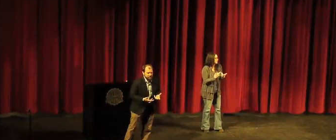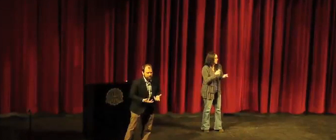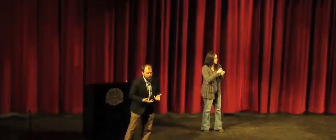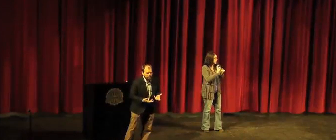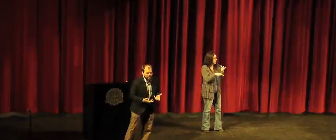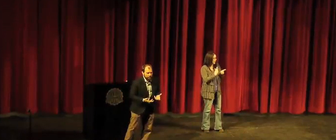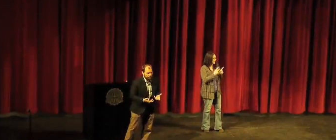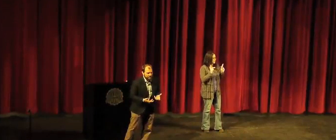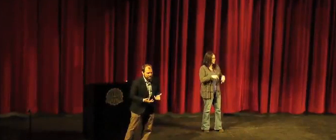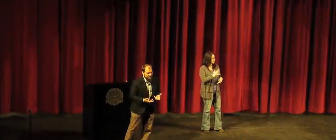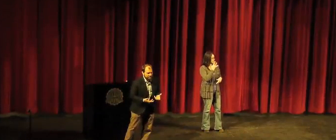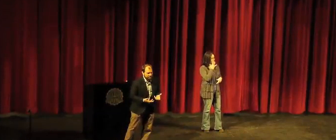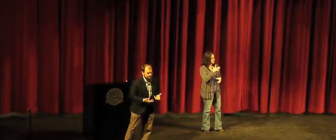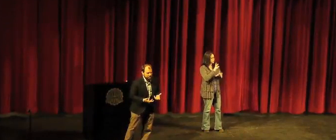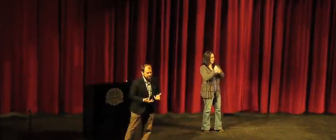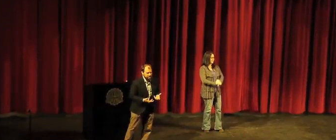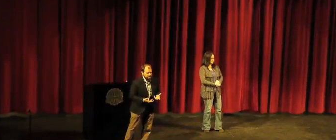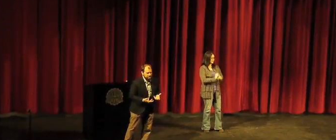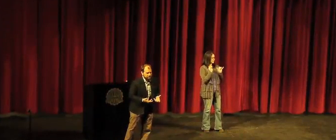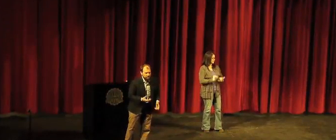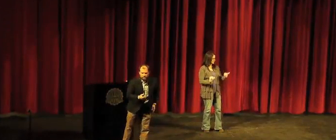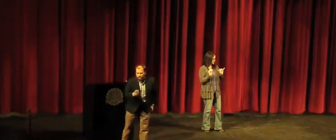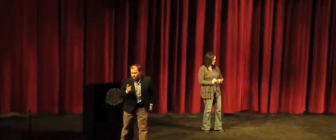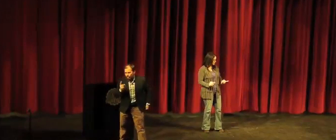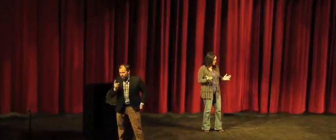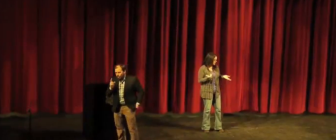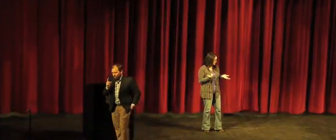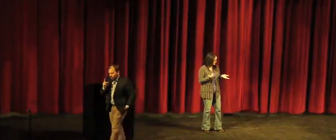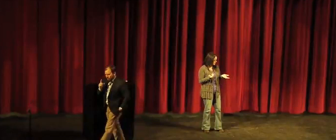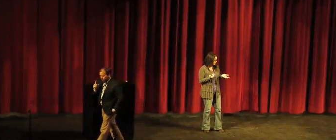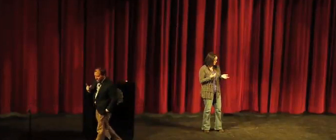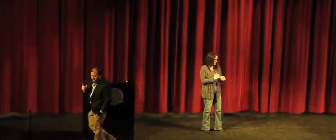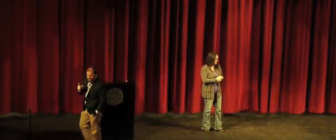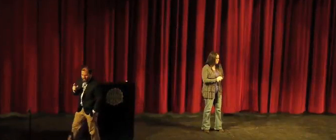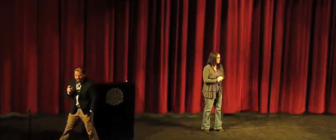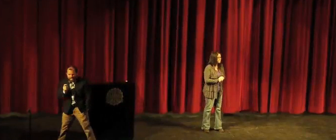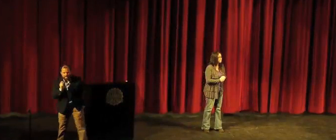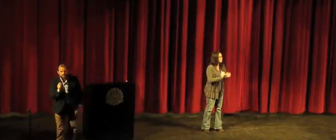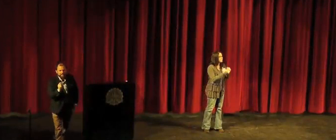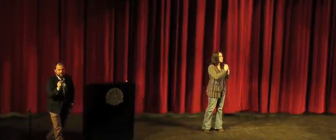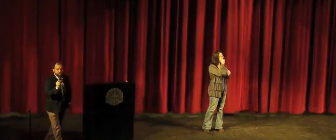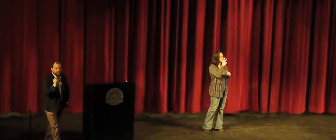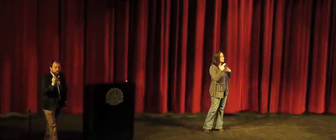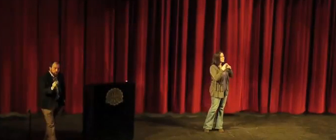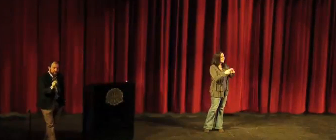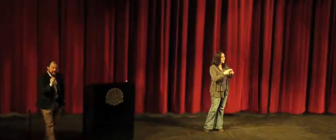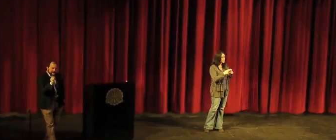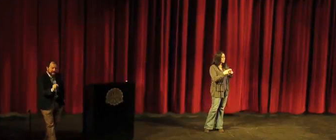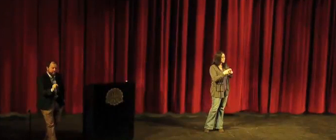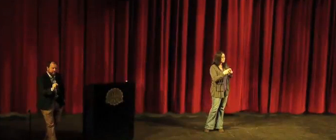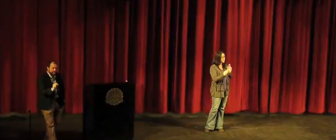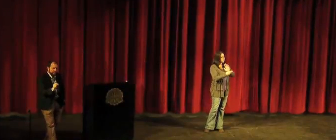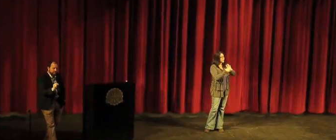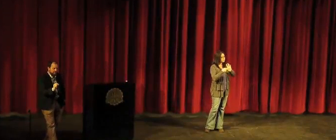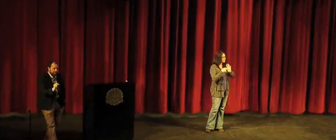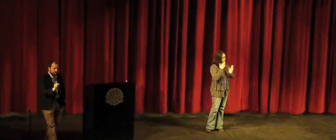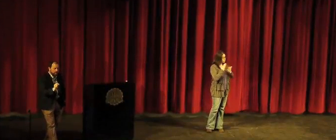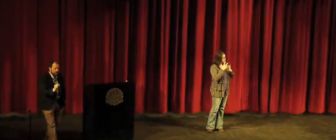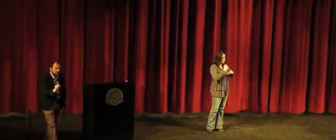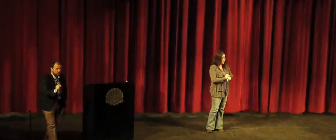person because you've acquired those habits. Yeah? In philosophy, the name we give to good